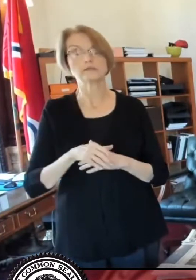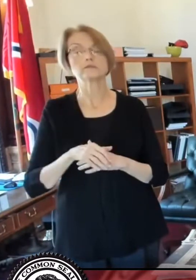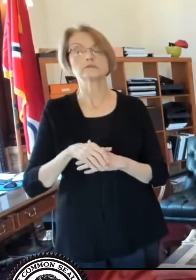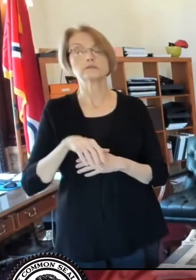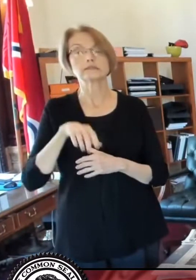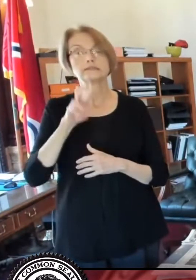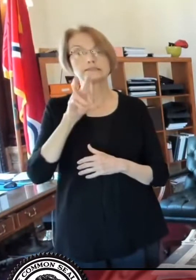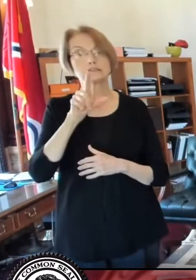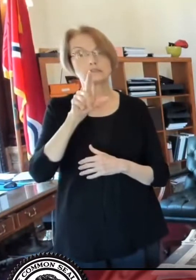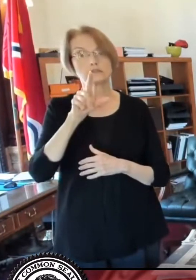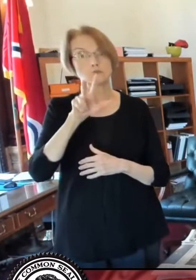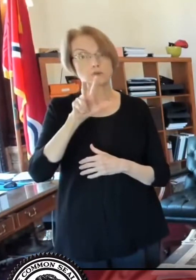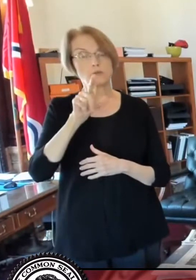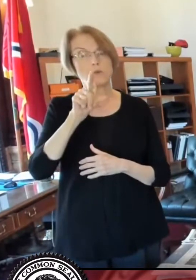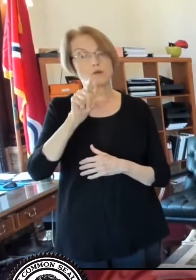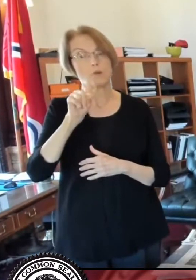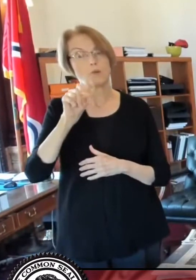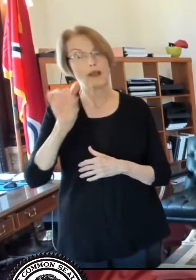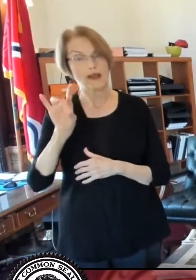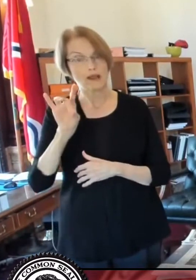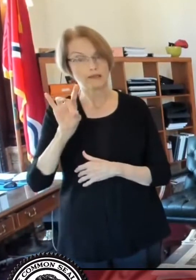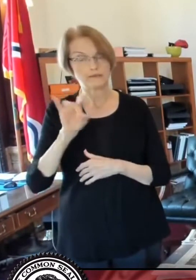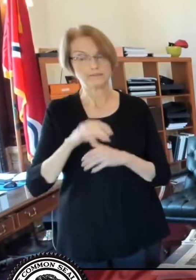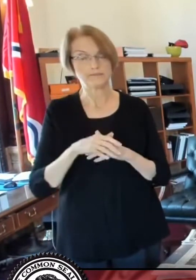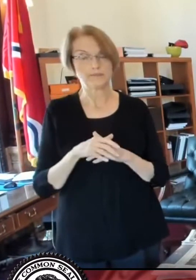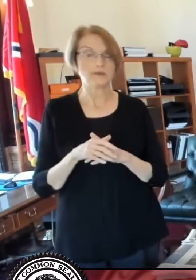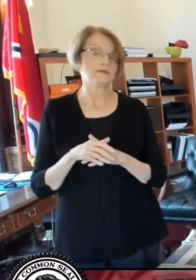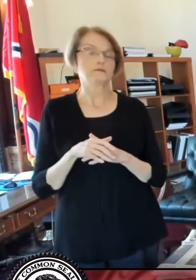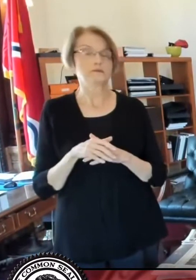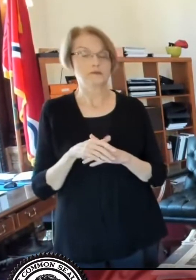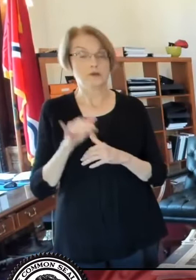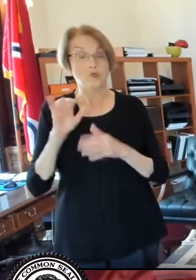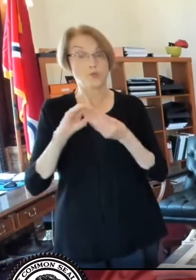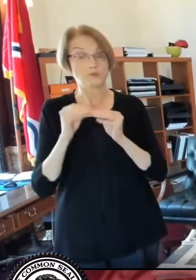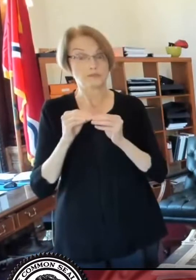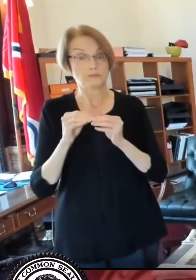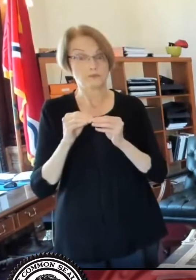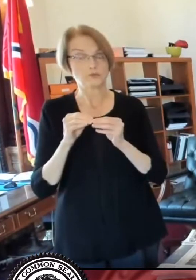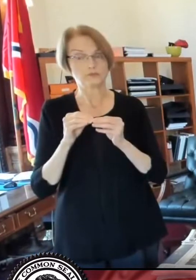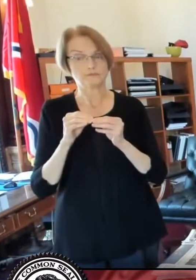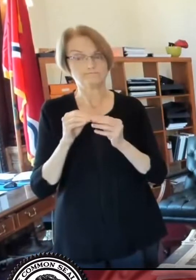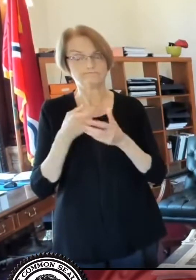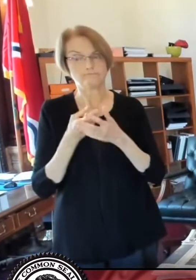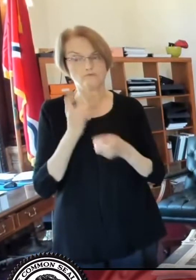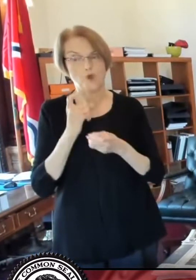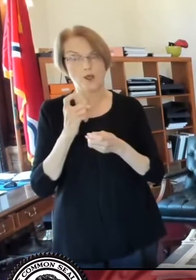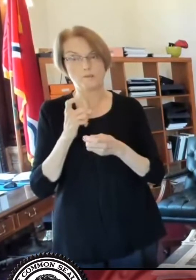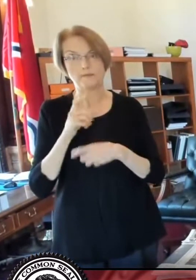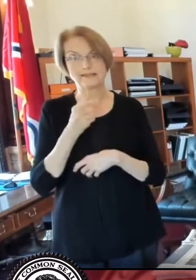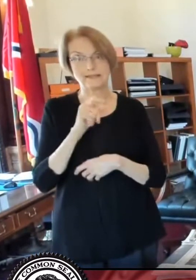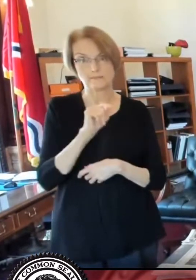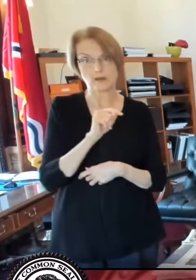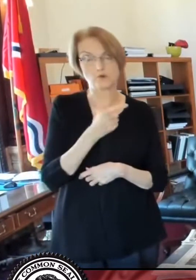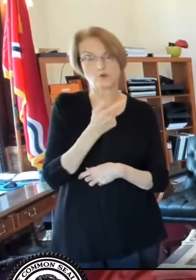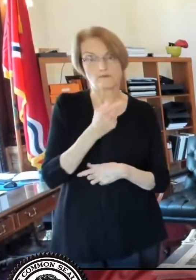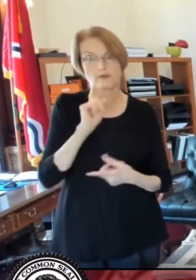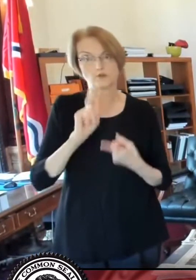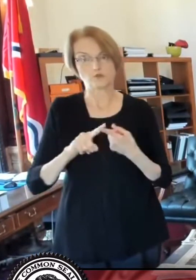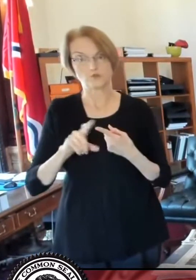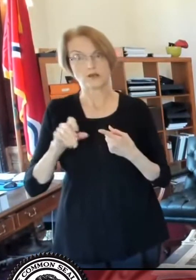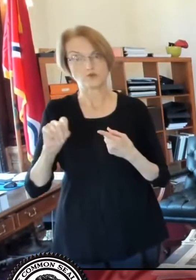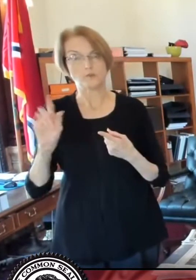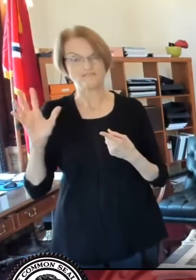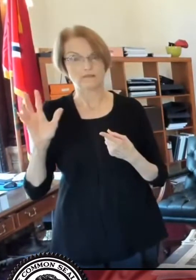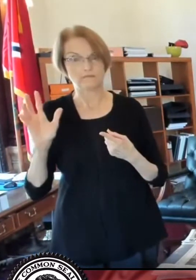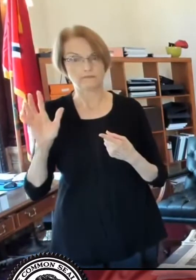63108. Now these are the cases from 2 weeks, the September 21st through the 5th of